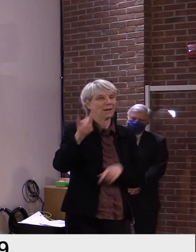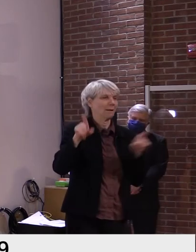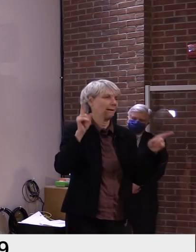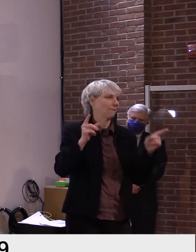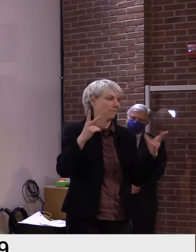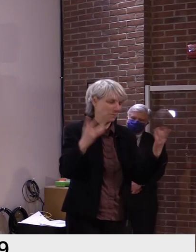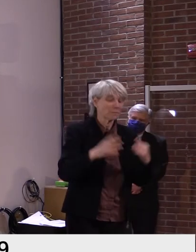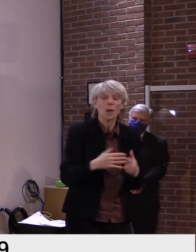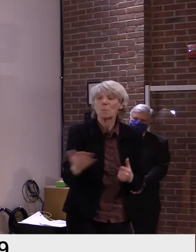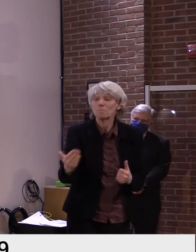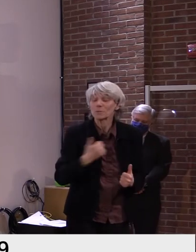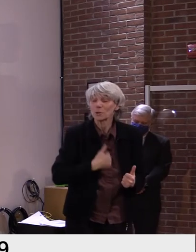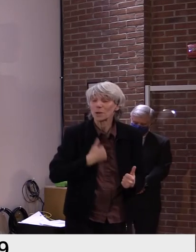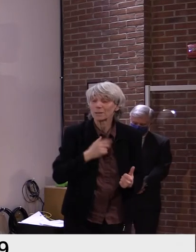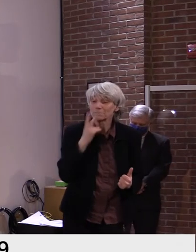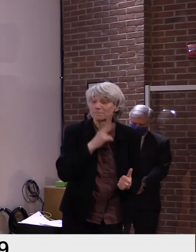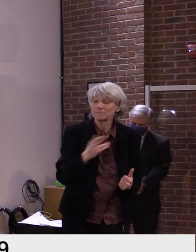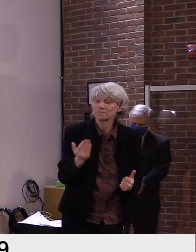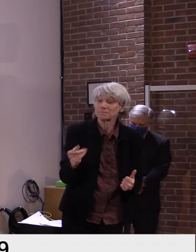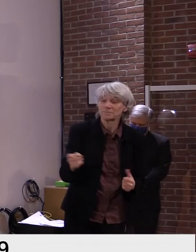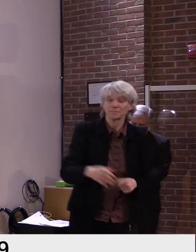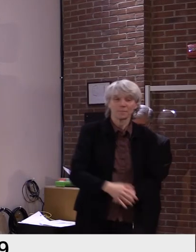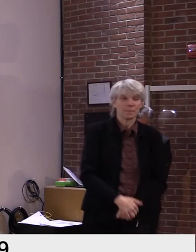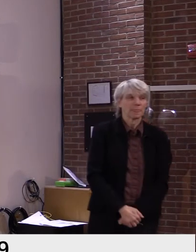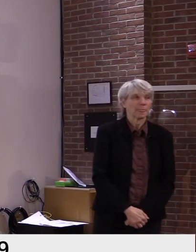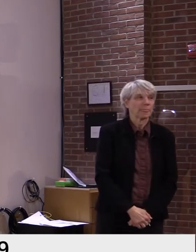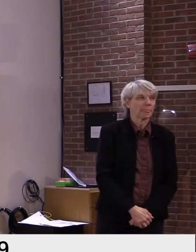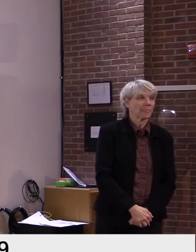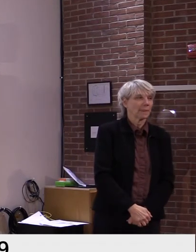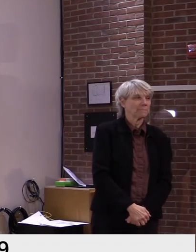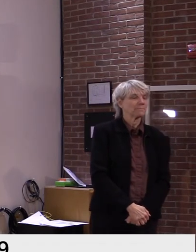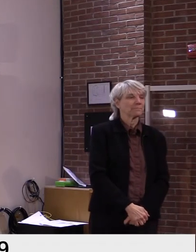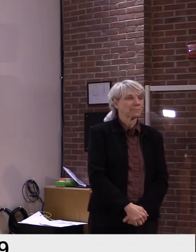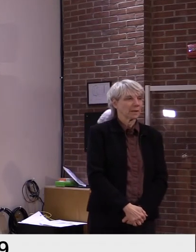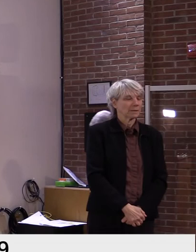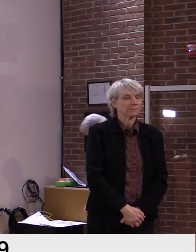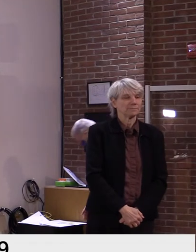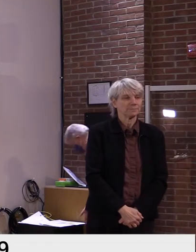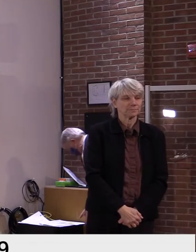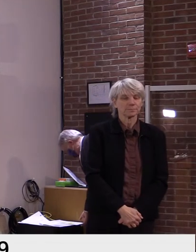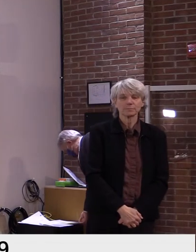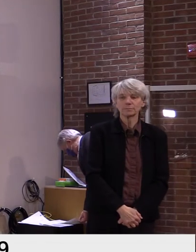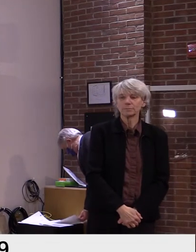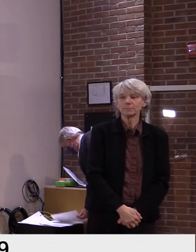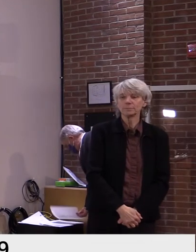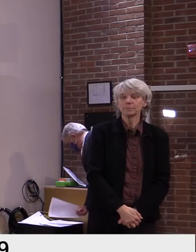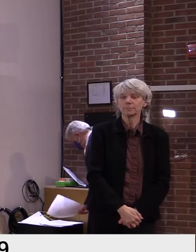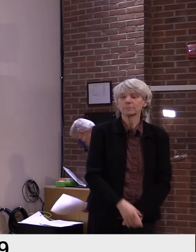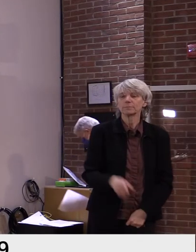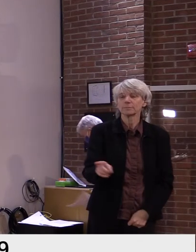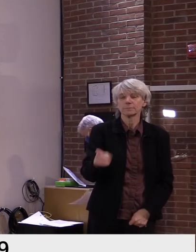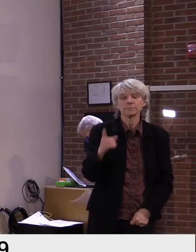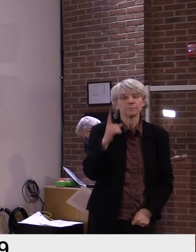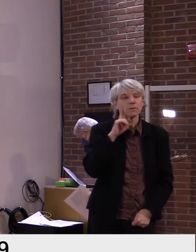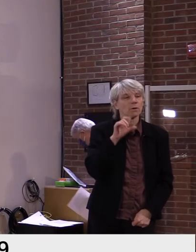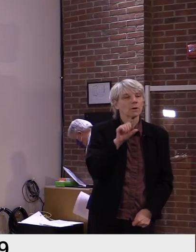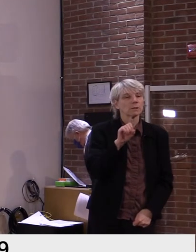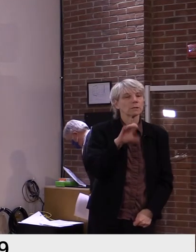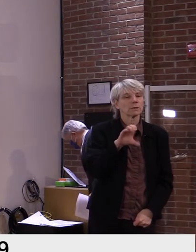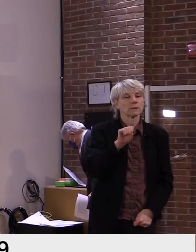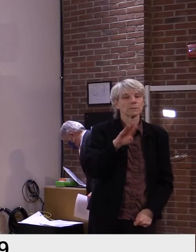Go ahead, I'm sorry. Yep, great, thank you. Probably for Secretary Smith,